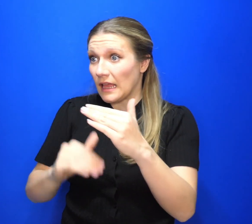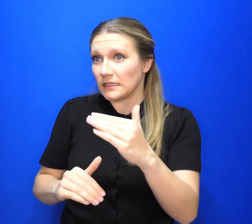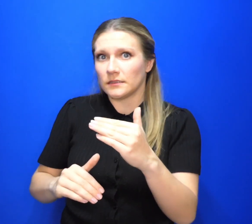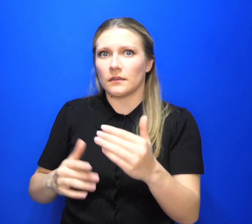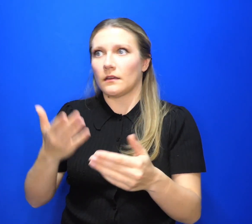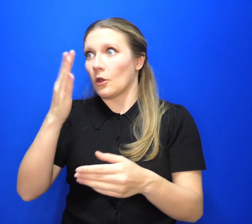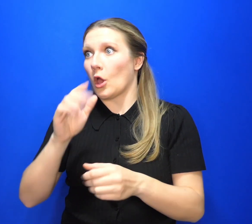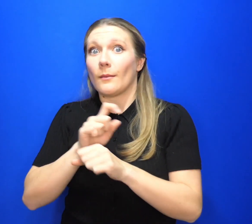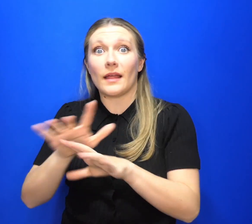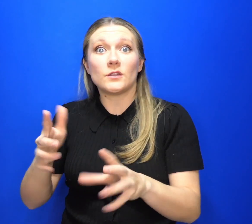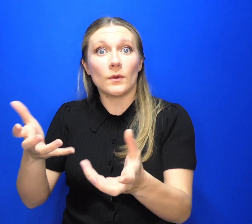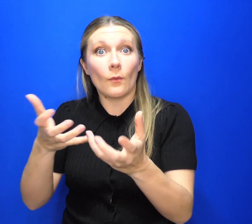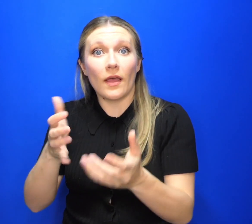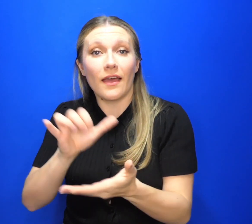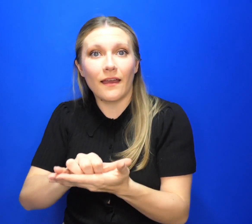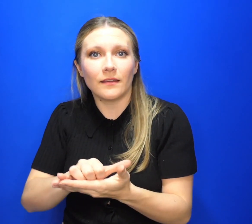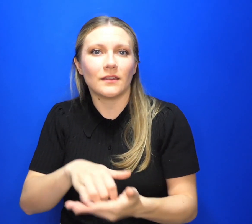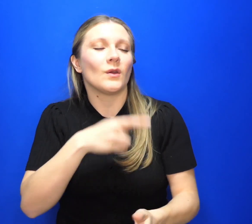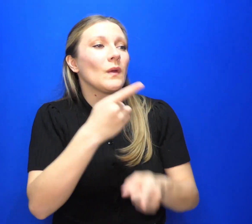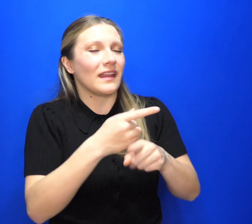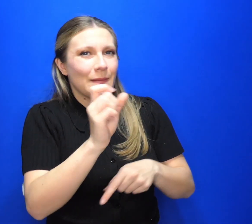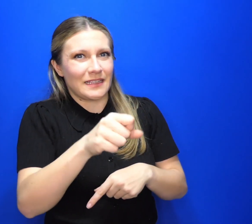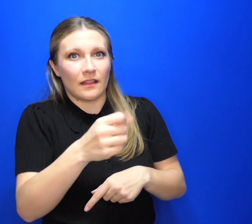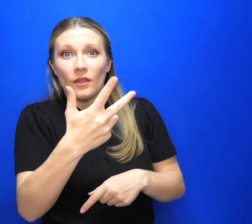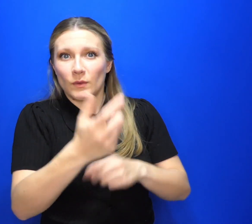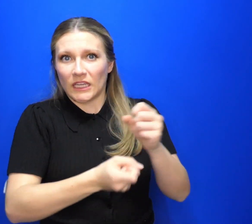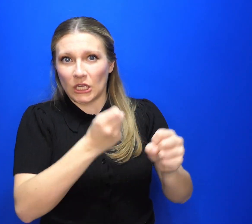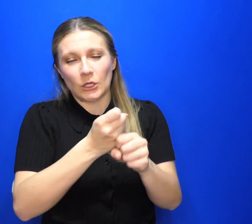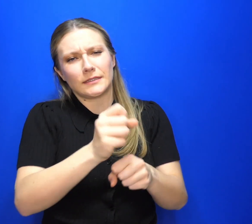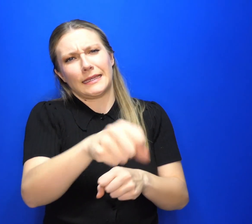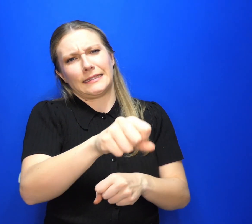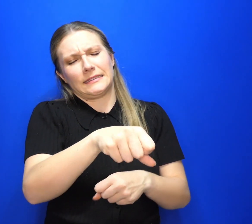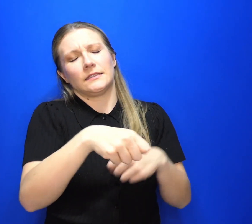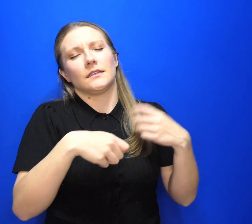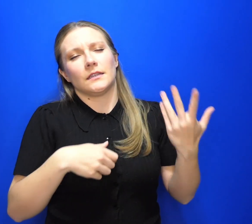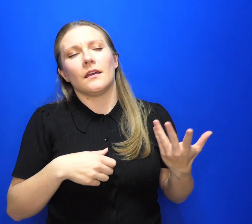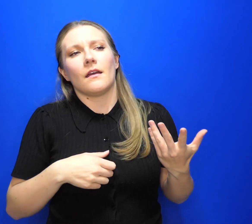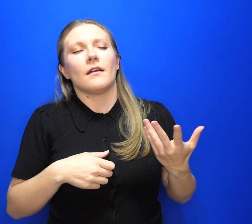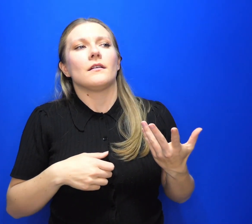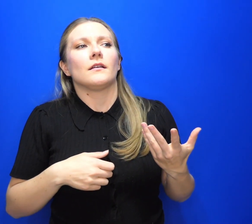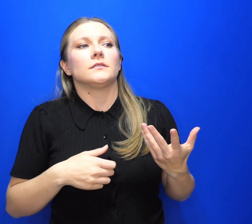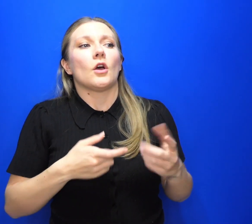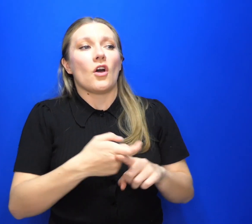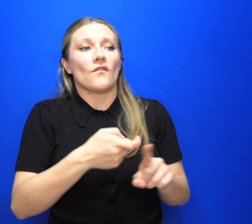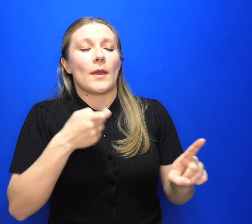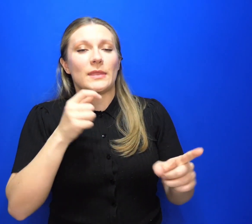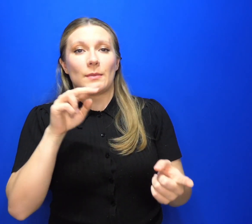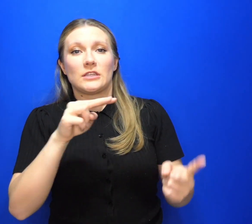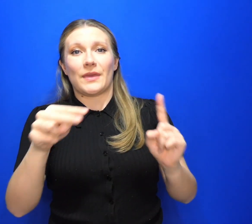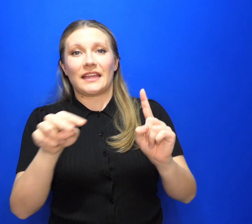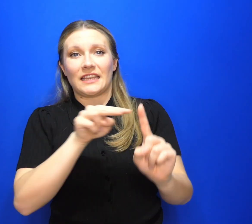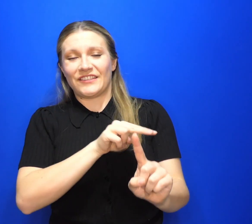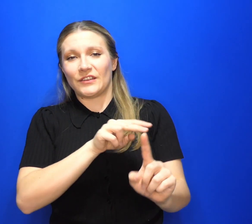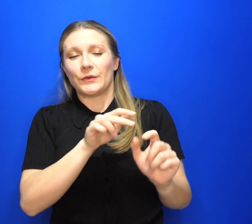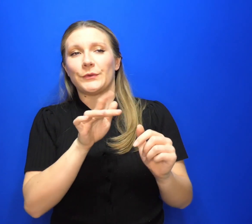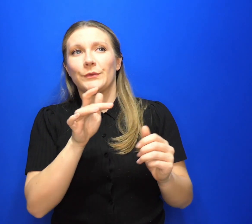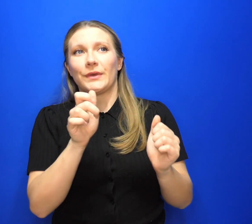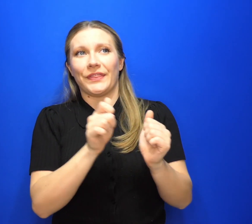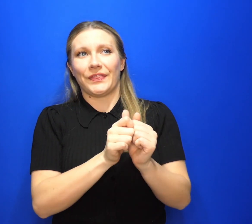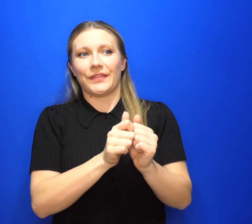less. Absolutely. And, from the standpoint of ease to the body and whatnot, I think